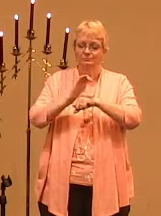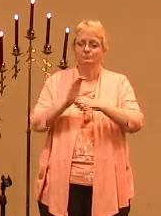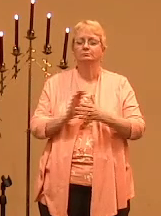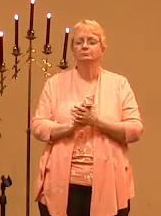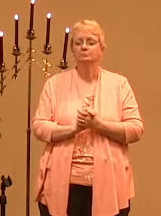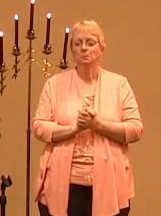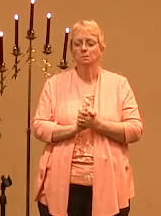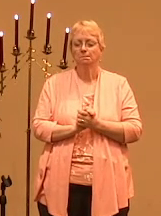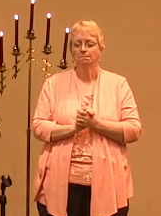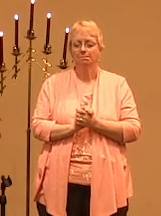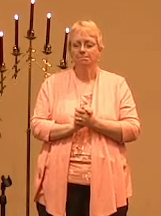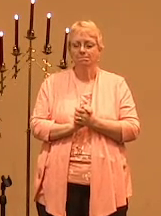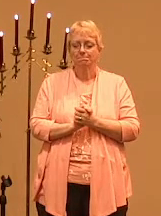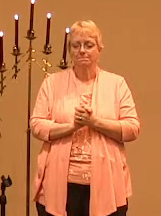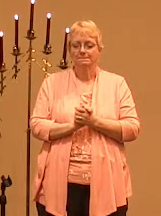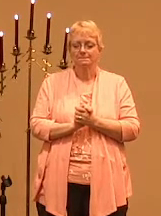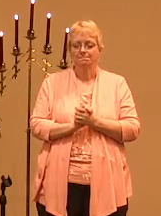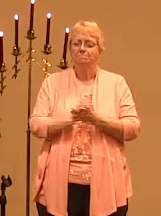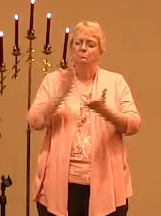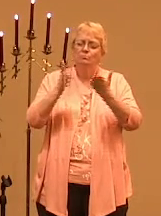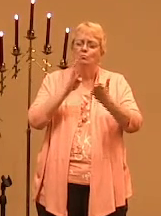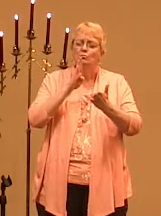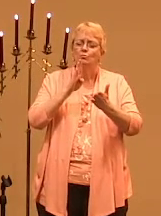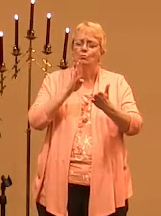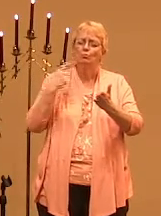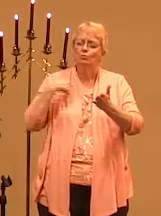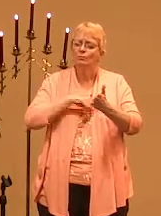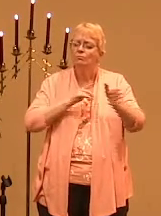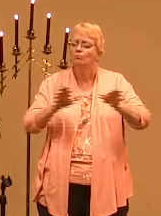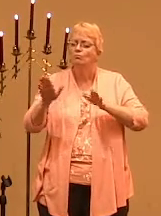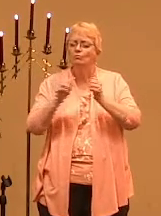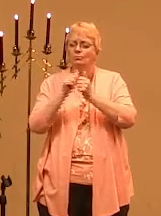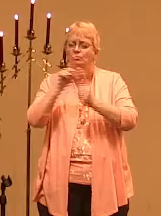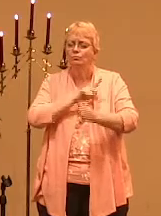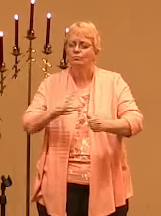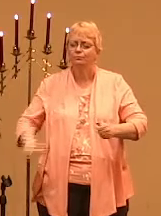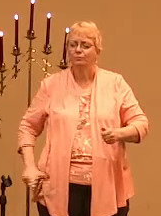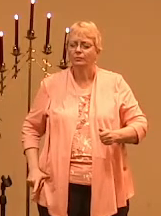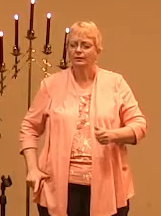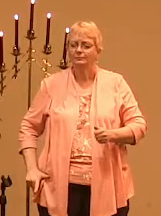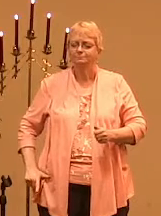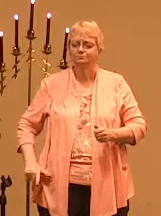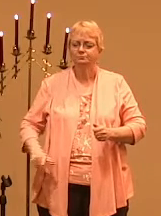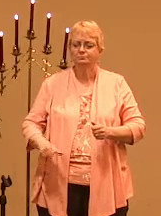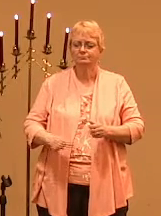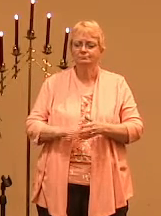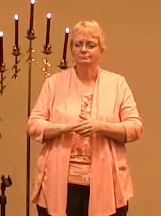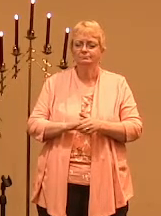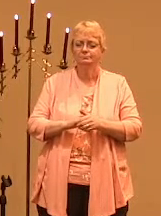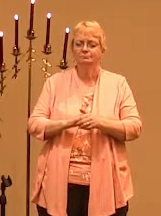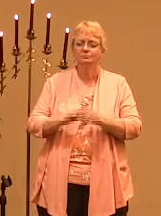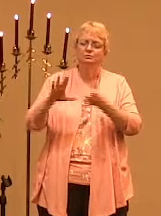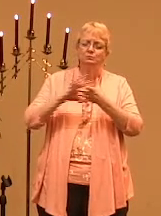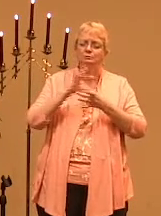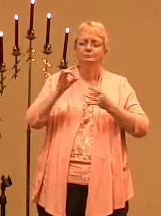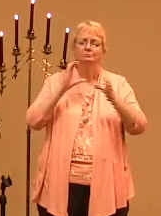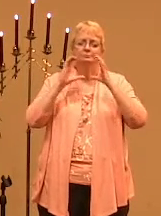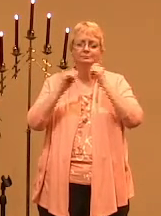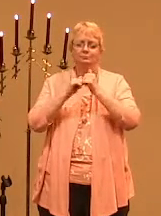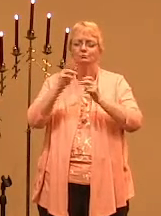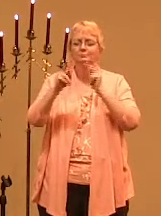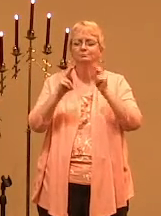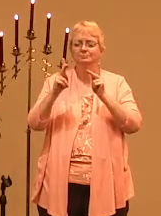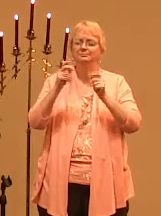witness. May we walk with you and have God-spaced spiritual conversations everywhere we